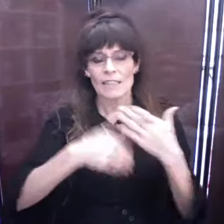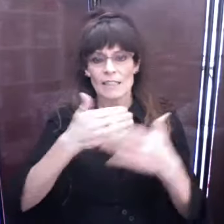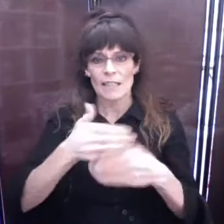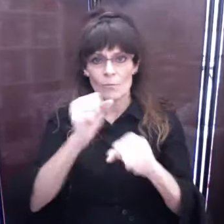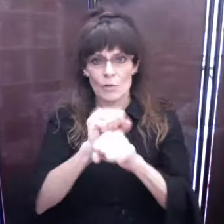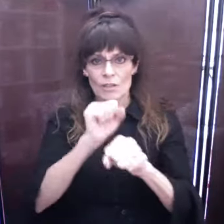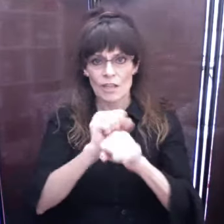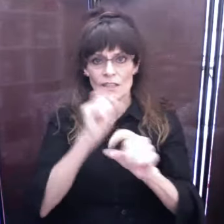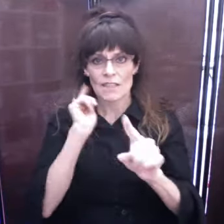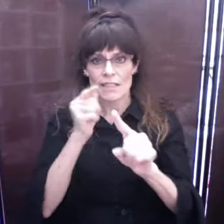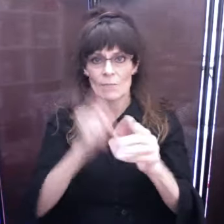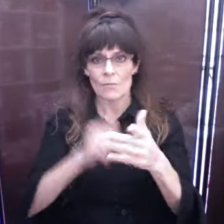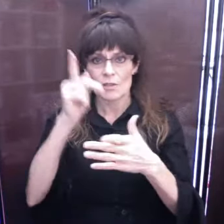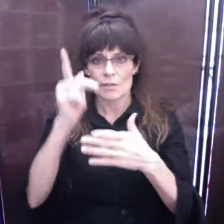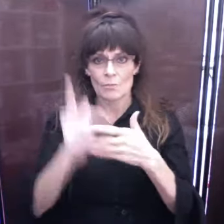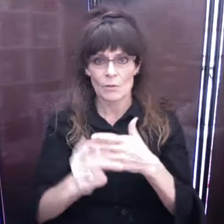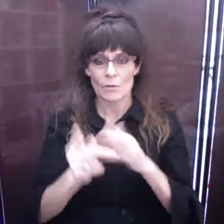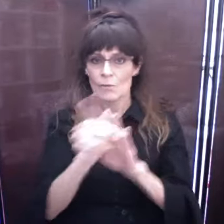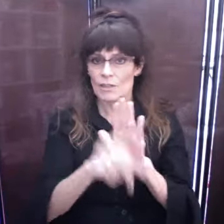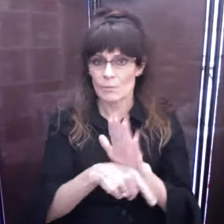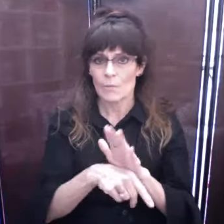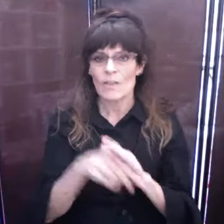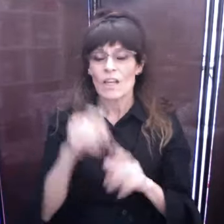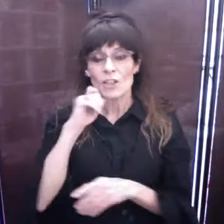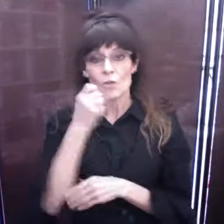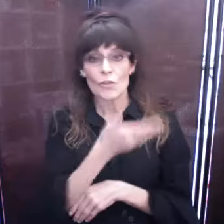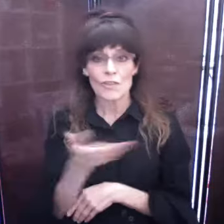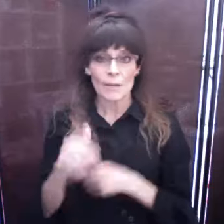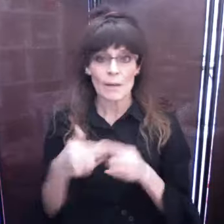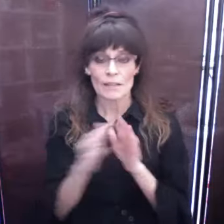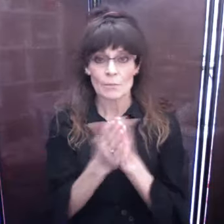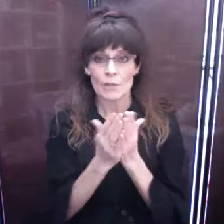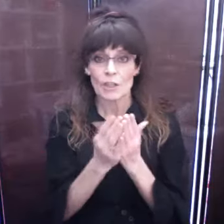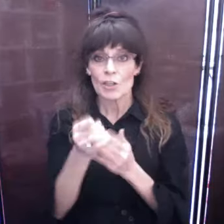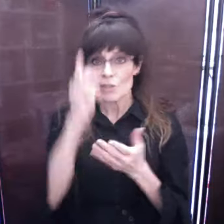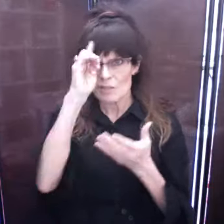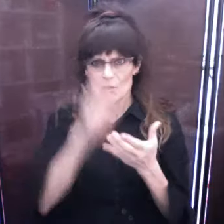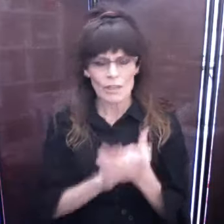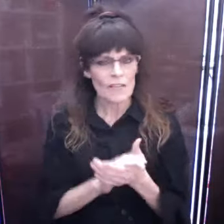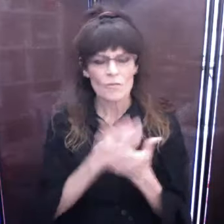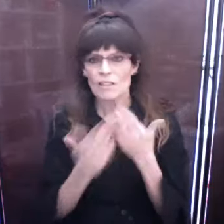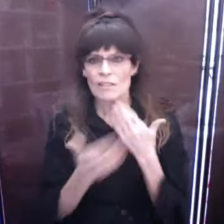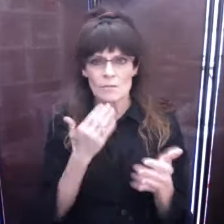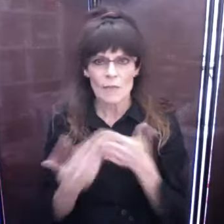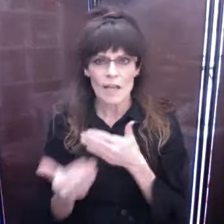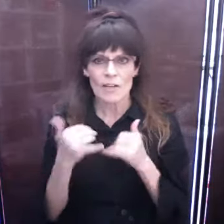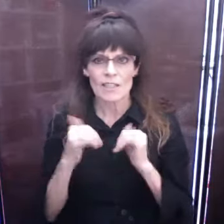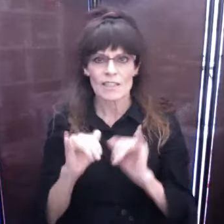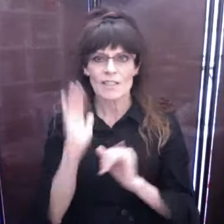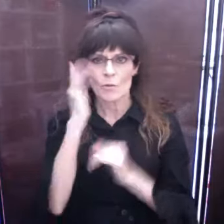I tell people, the cool thing about this big book is you can believe in the most Mickey Mouse on the face of the earth, and it's still going to work for you anyway,